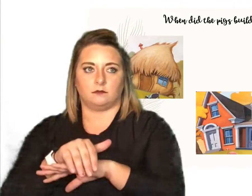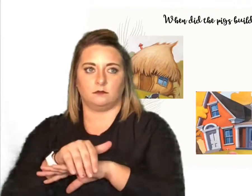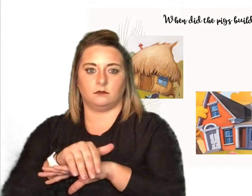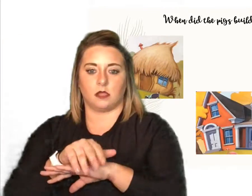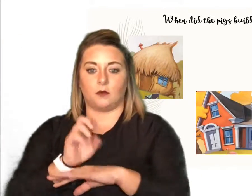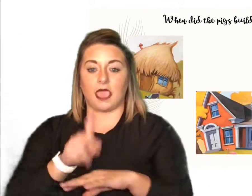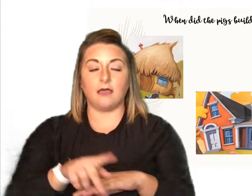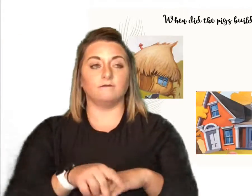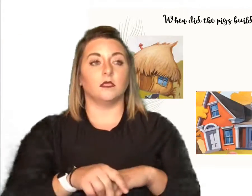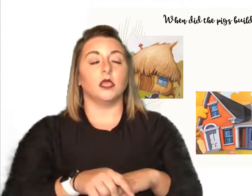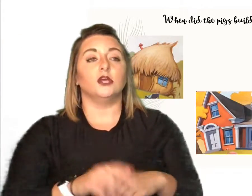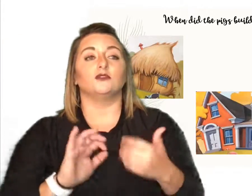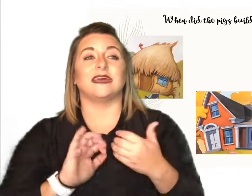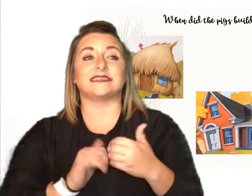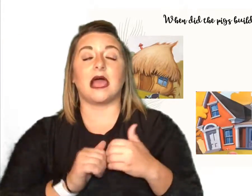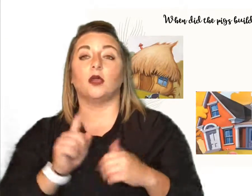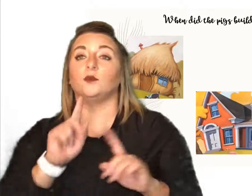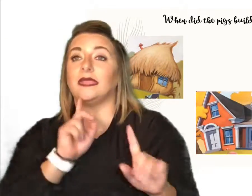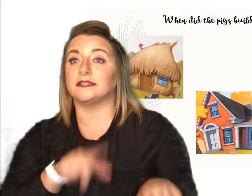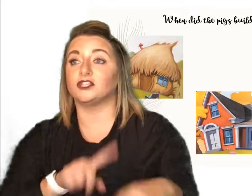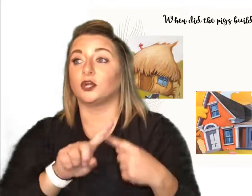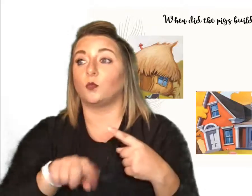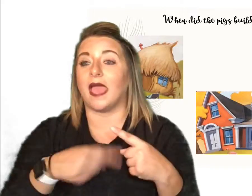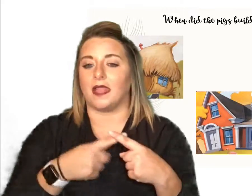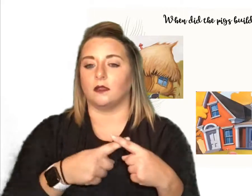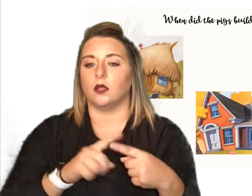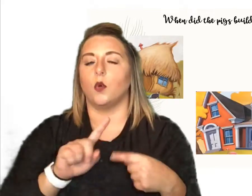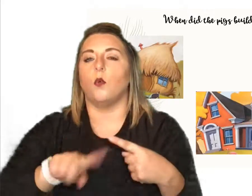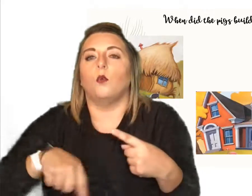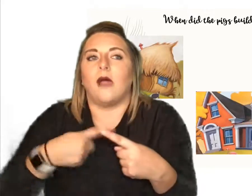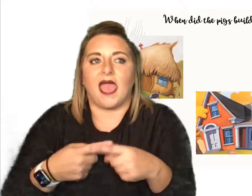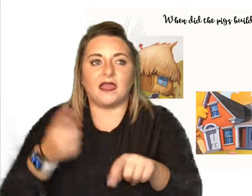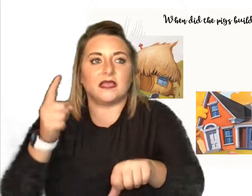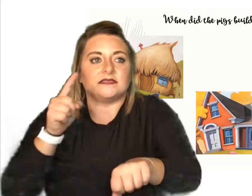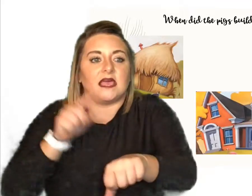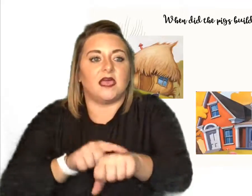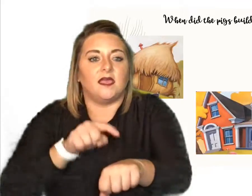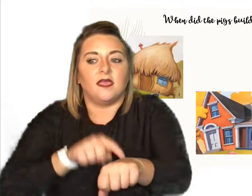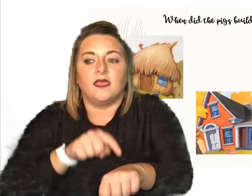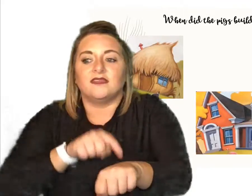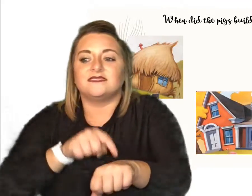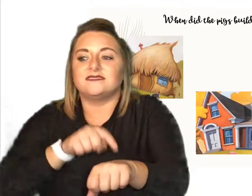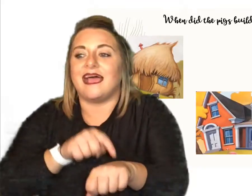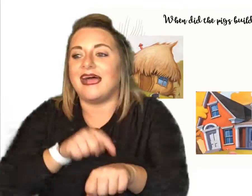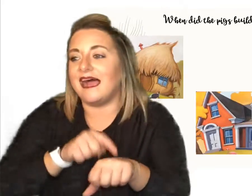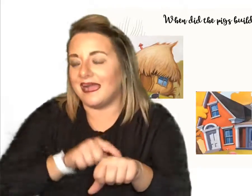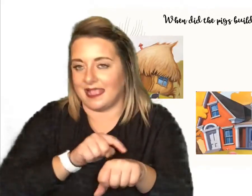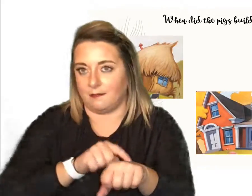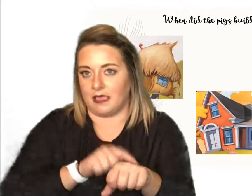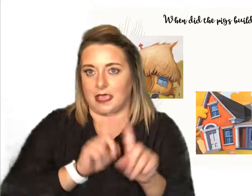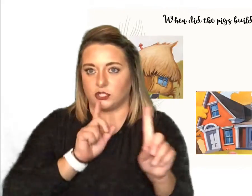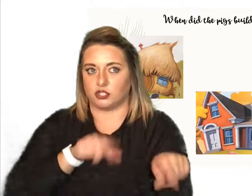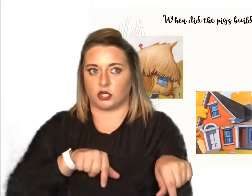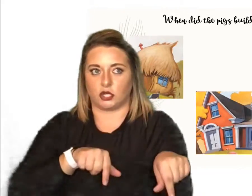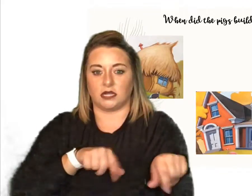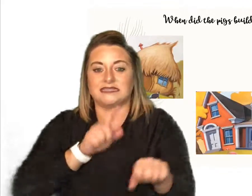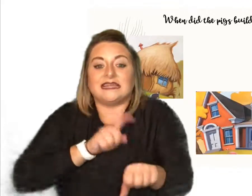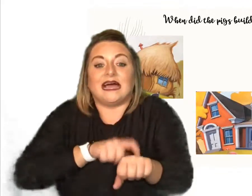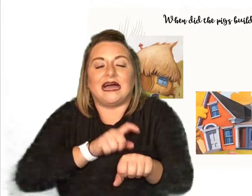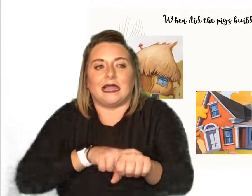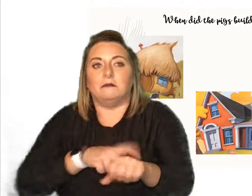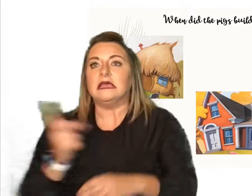night, okay? So that's how you answer when. When is a time